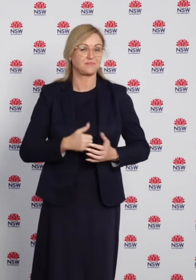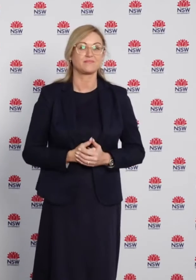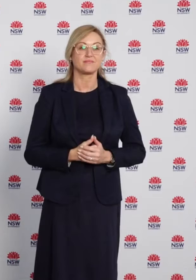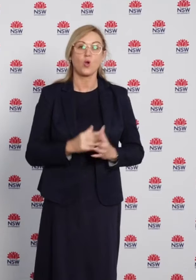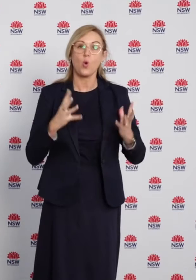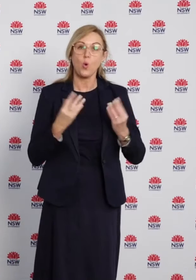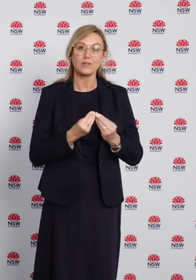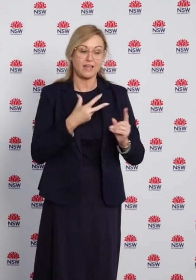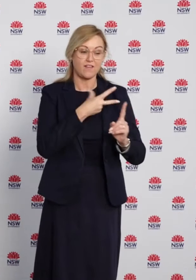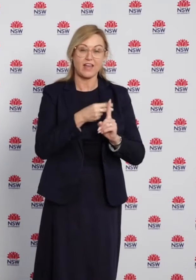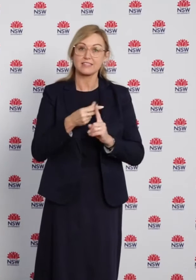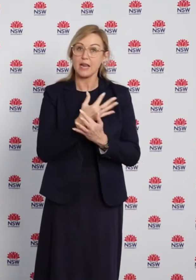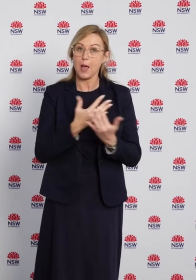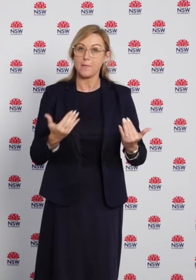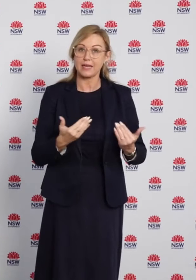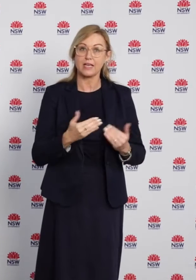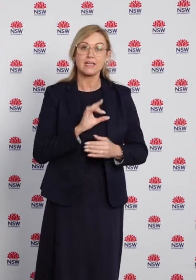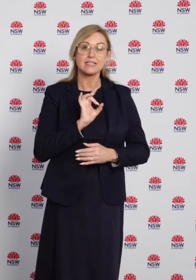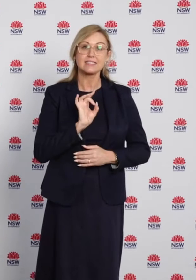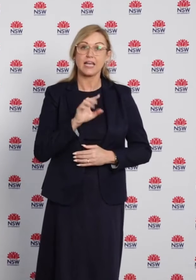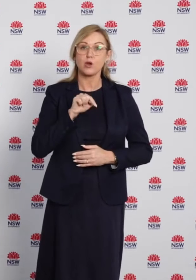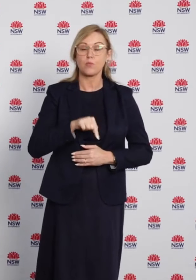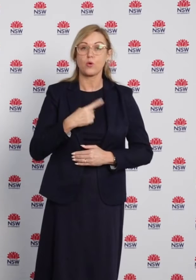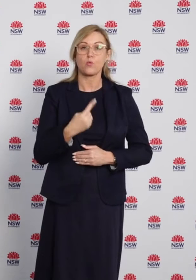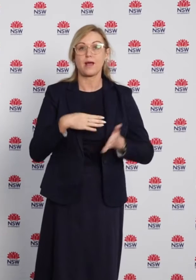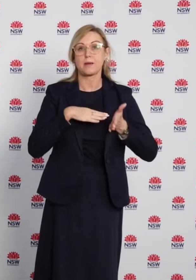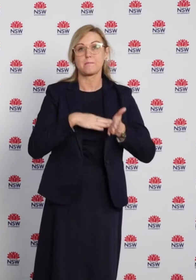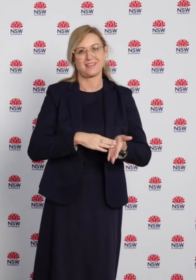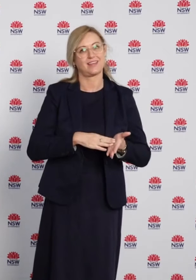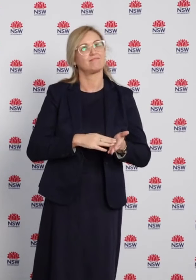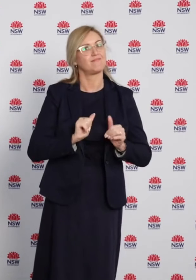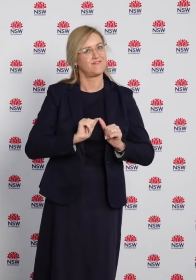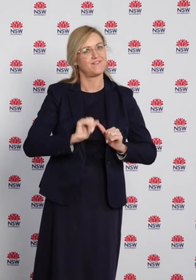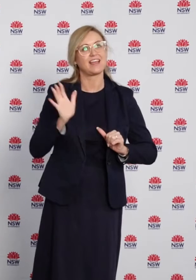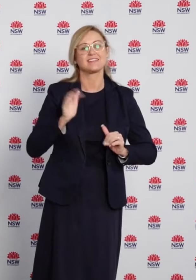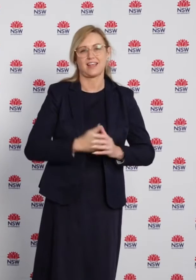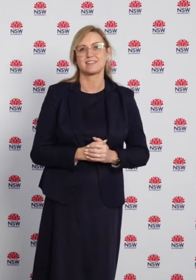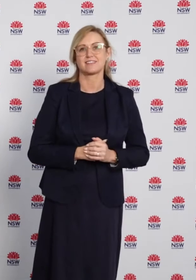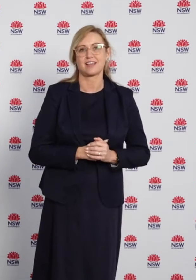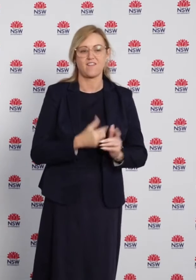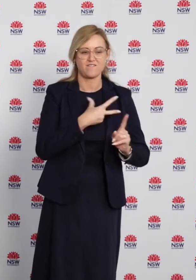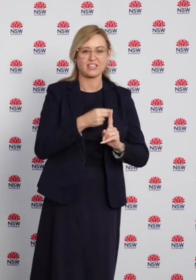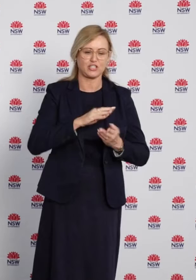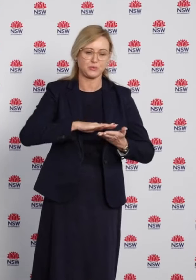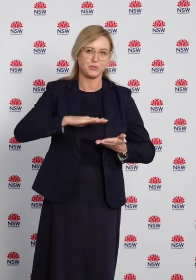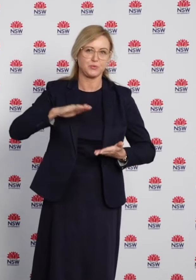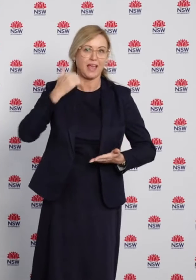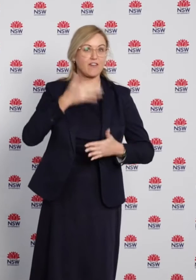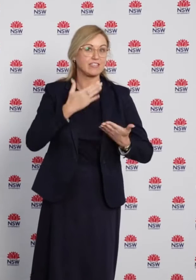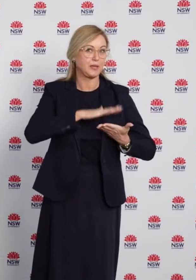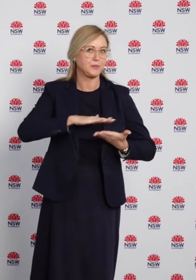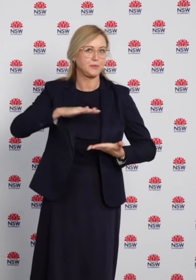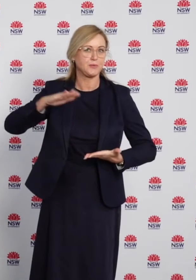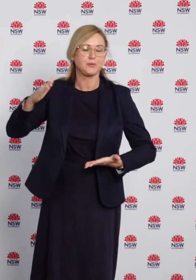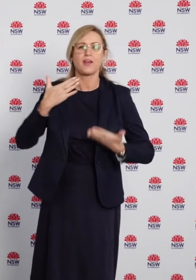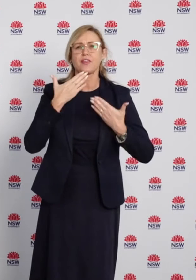of vaccines administered in New South Wales is now 10.1 million. This is fantastic news. Vaccination rates are going up every day, so thanks